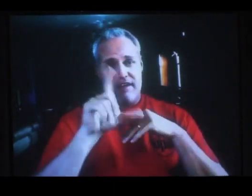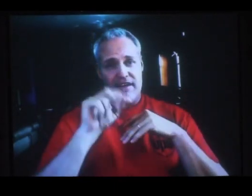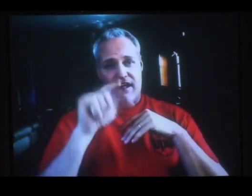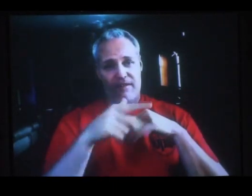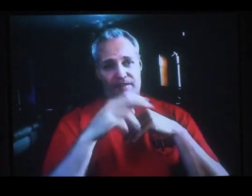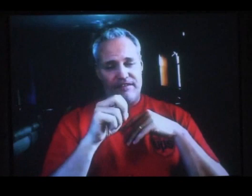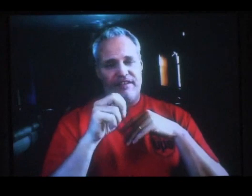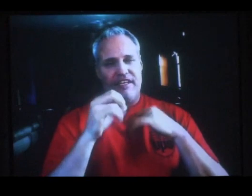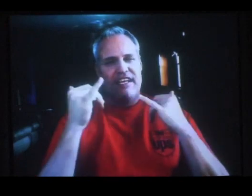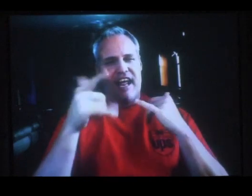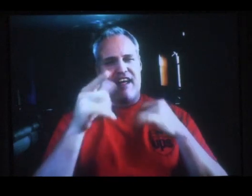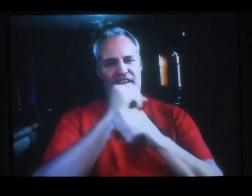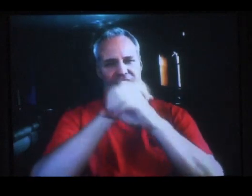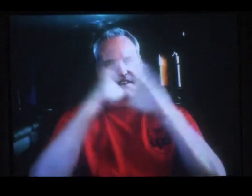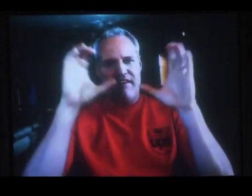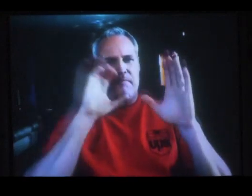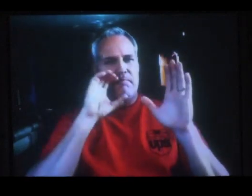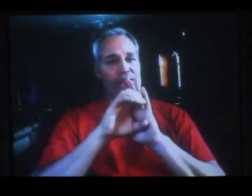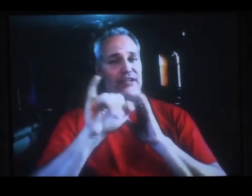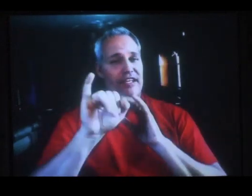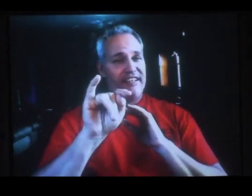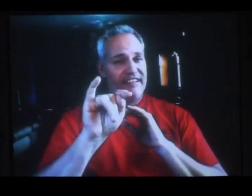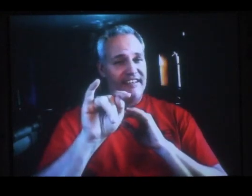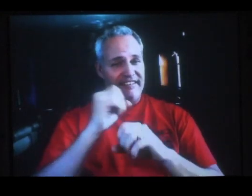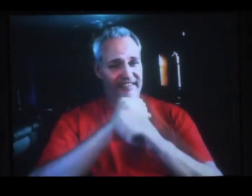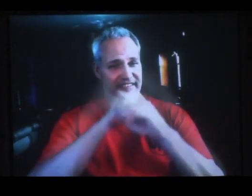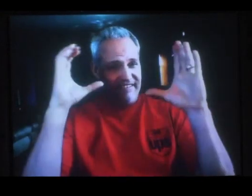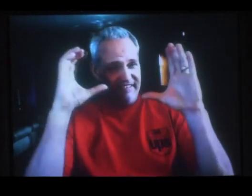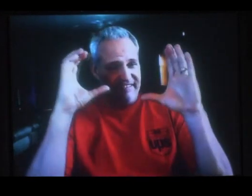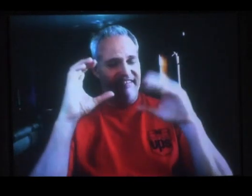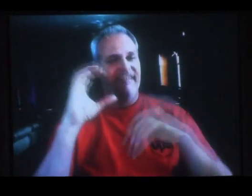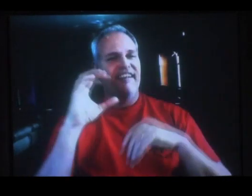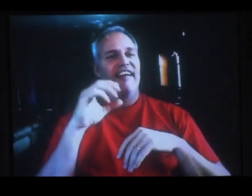So, now you have to remember, okay, so imagine this. So,